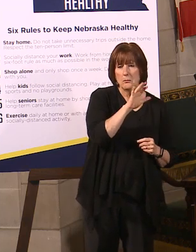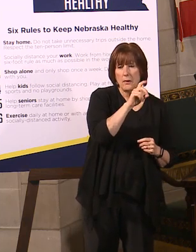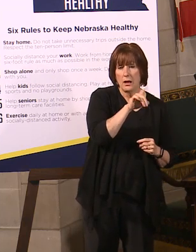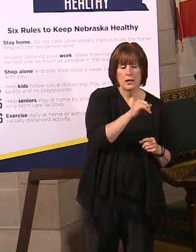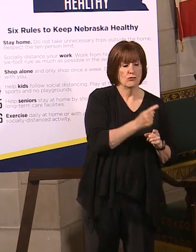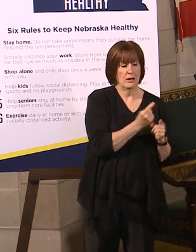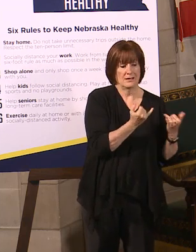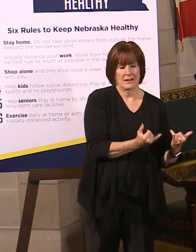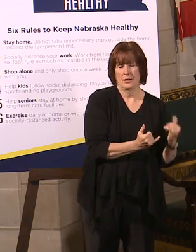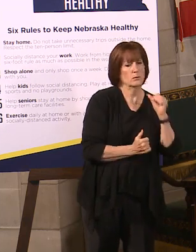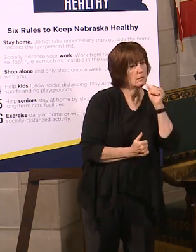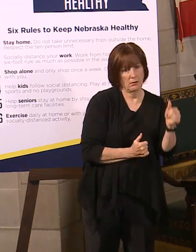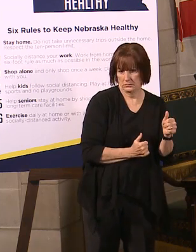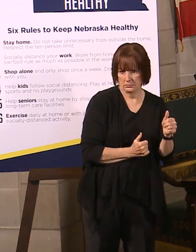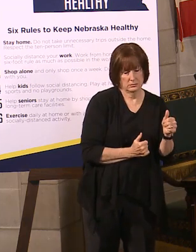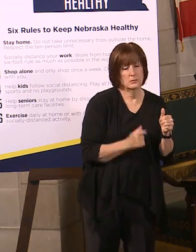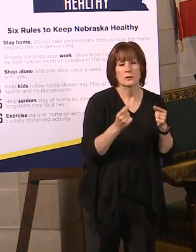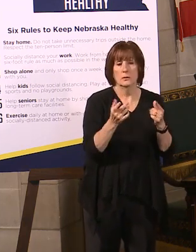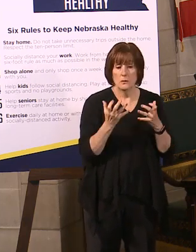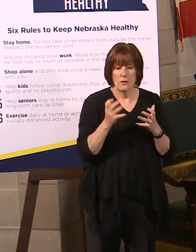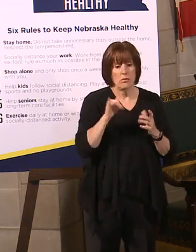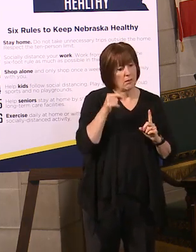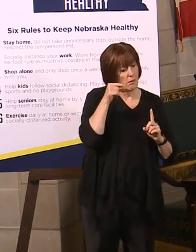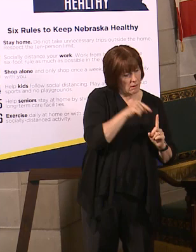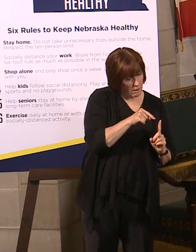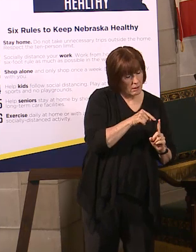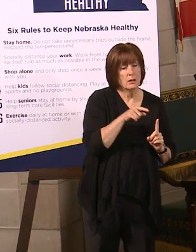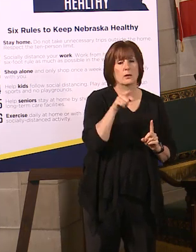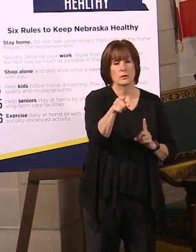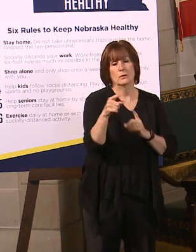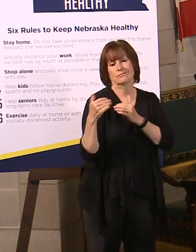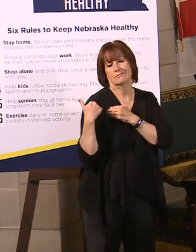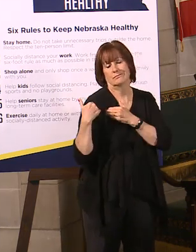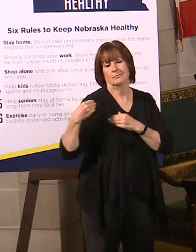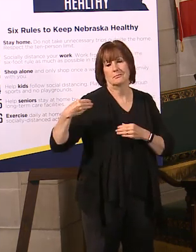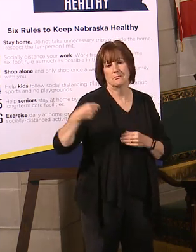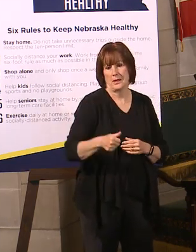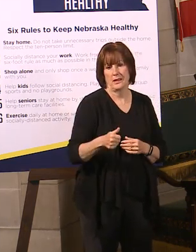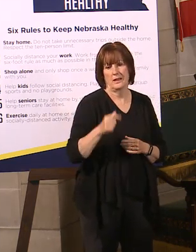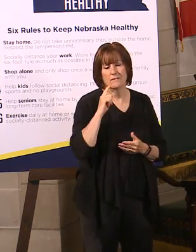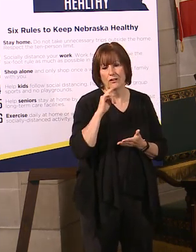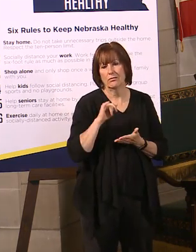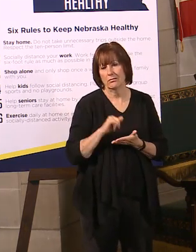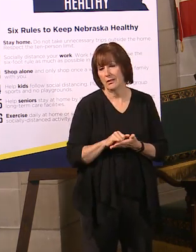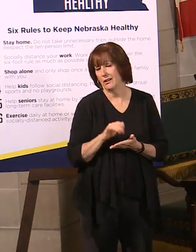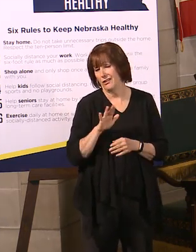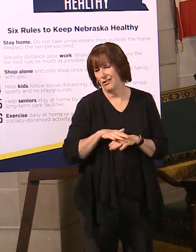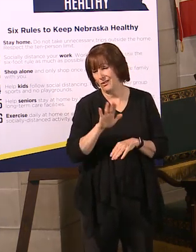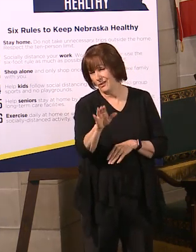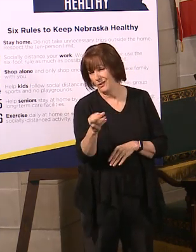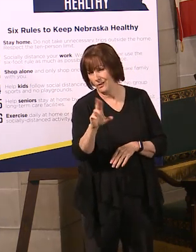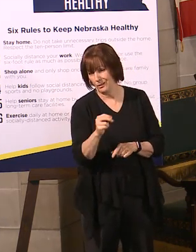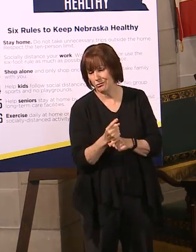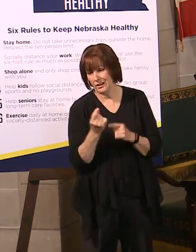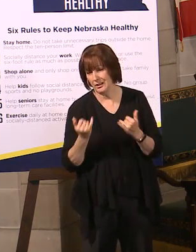going to be doing that. And so if you want to get the antibody test, you will be responsible for paying that on your own right